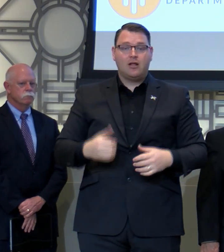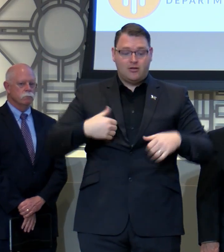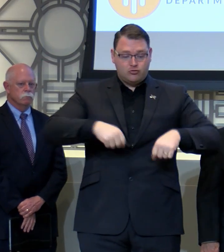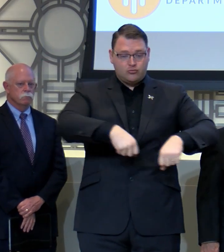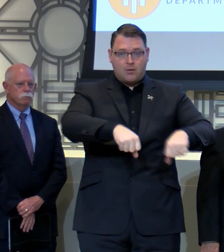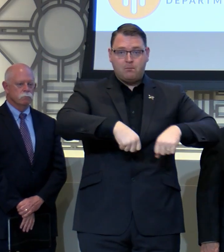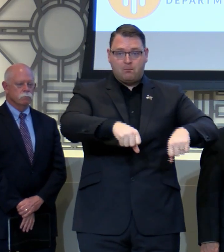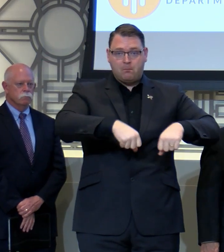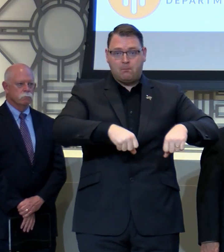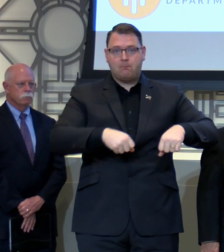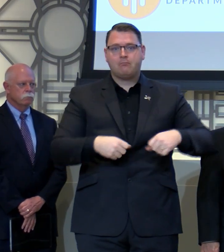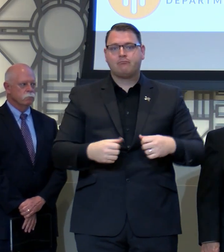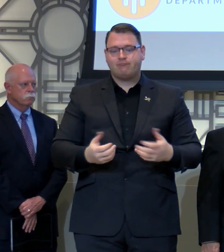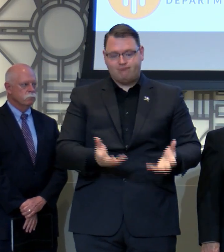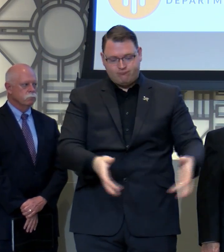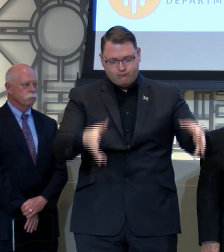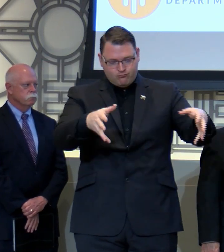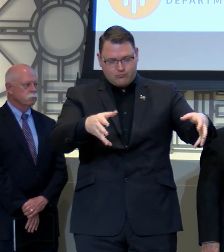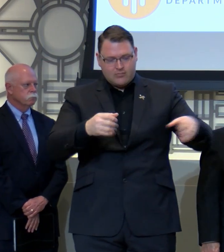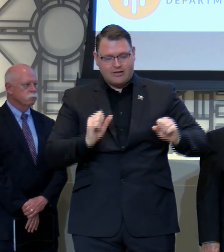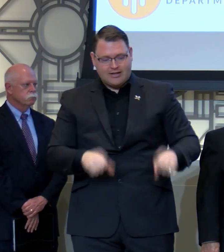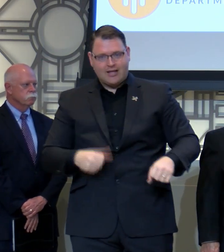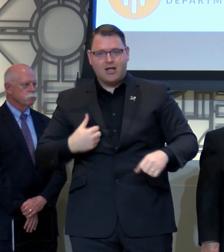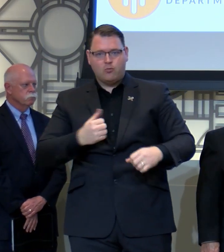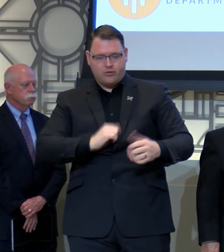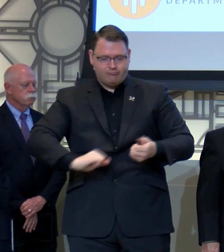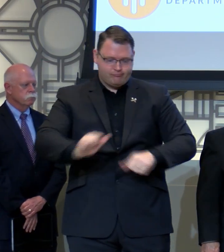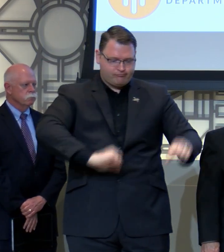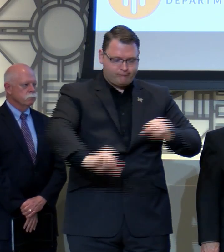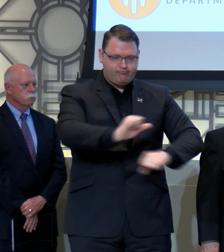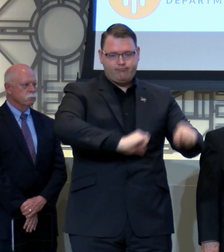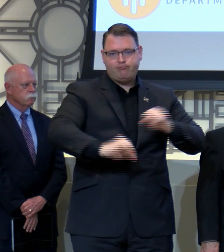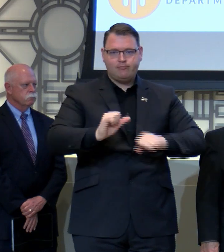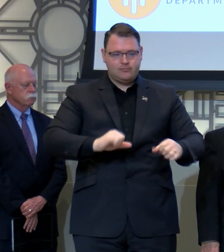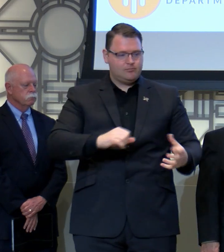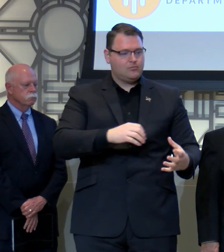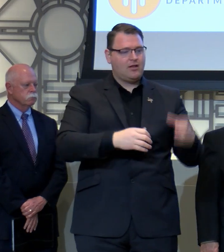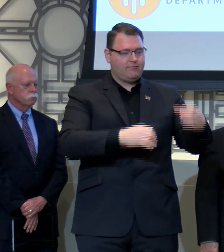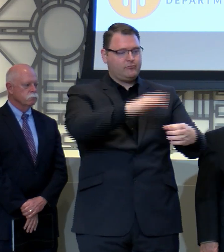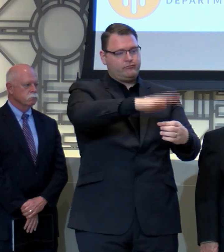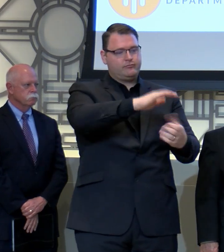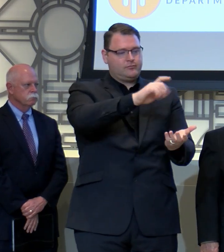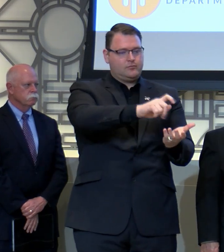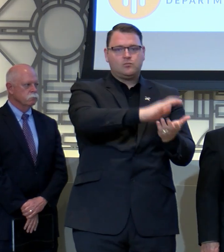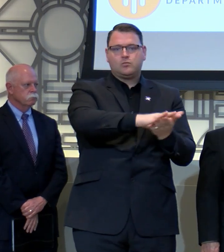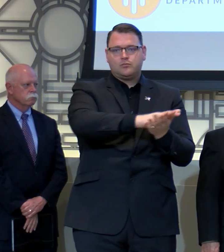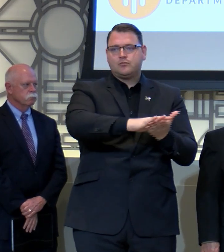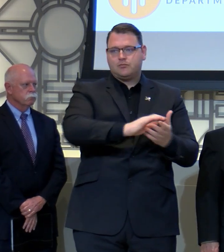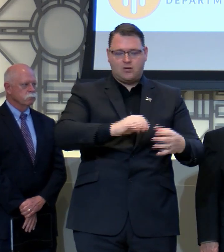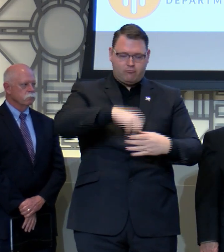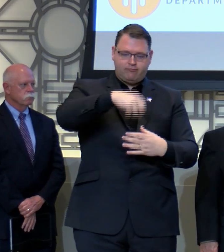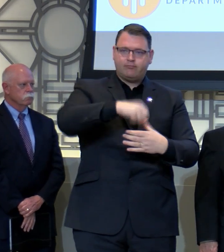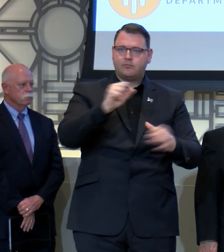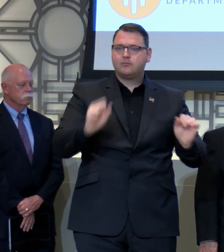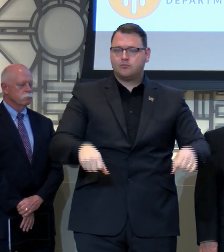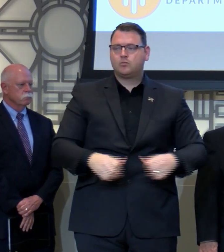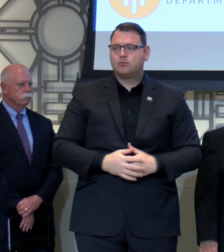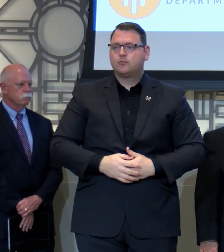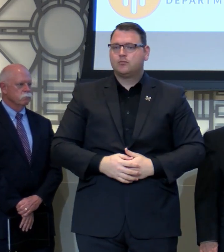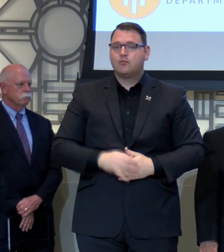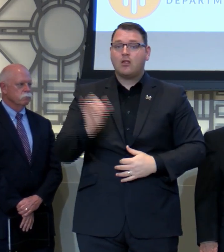as baskets. We are cleaning commonly used areas continuously and following best practices for safe food handling, as we always